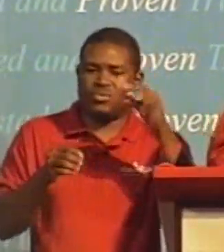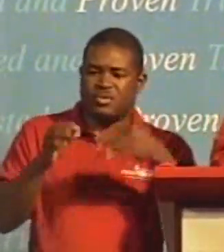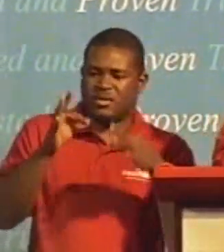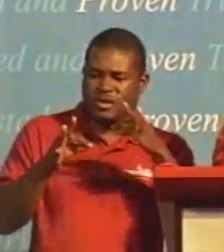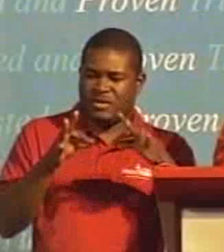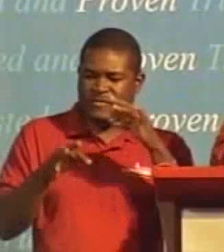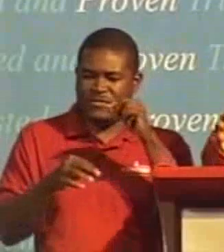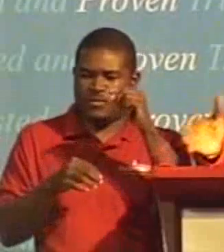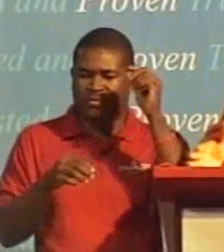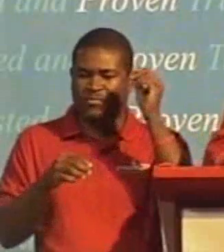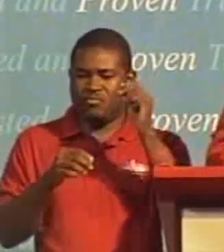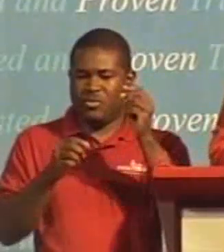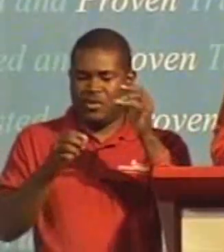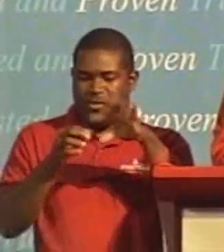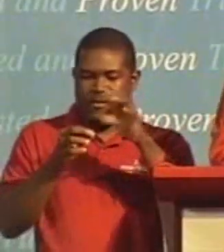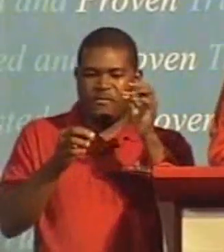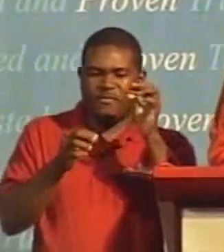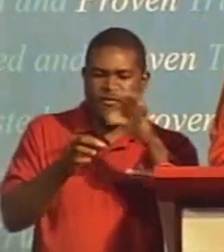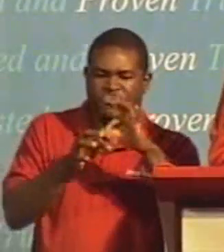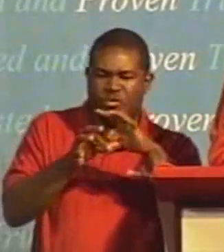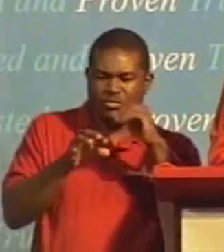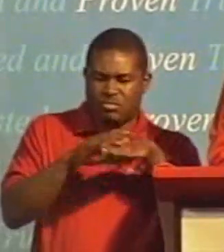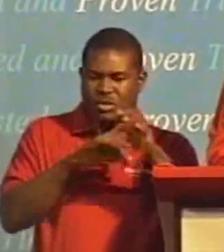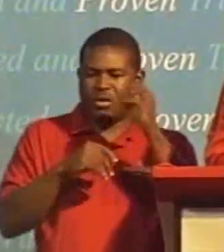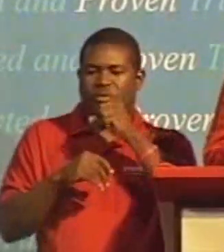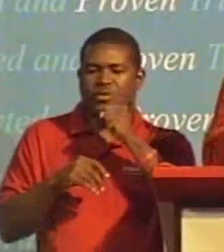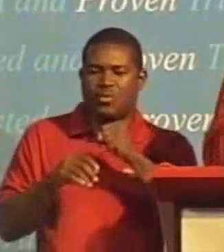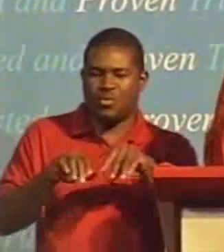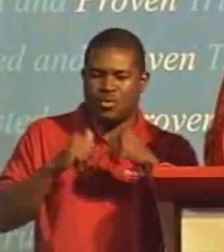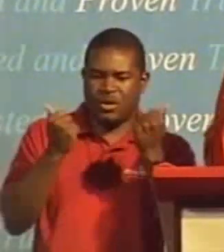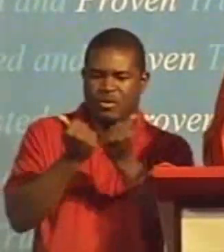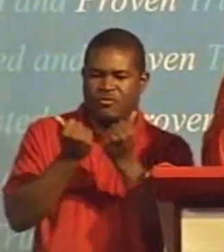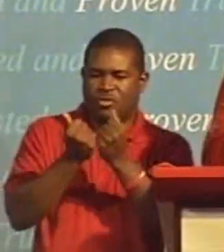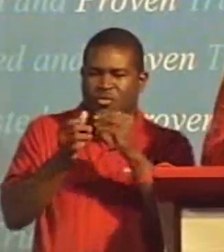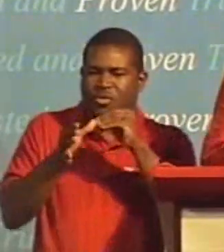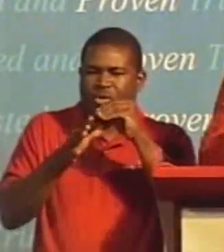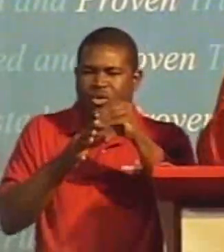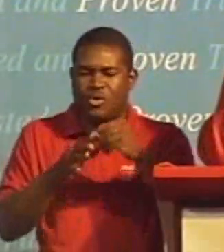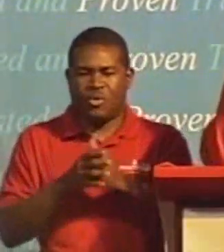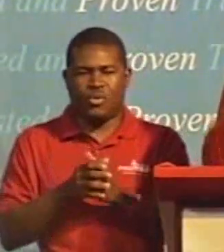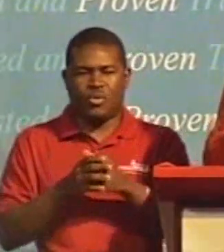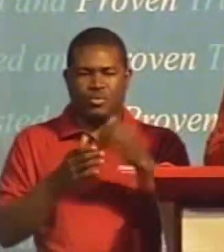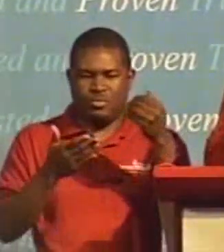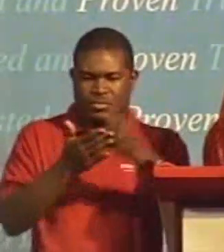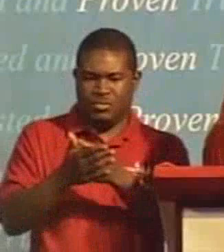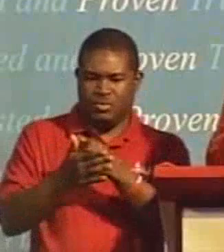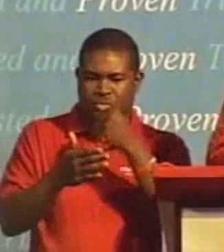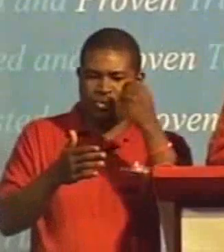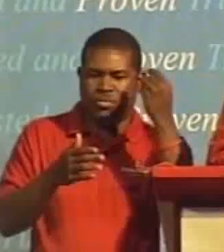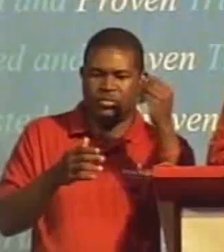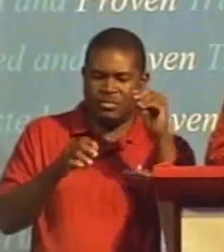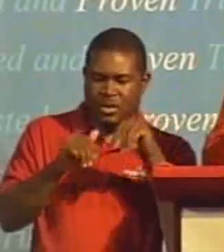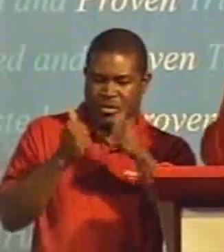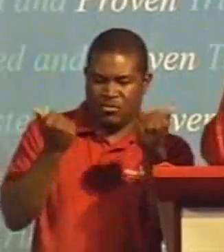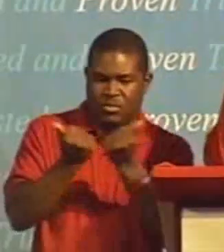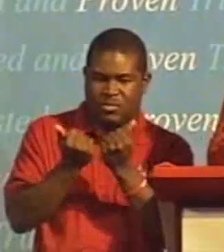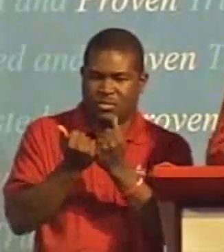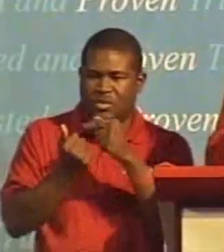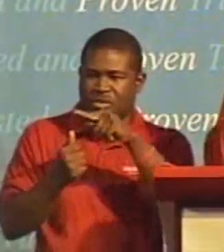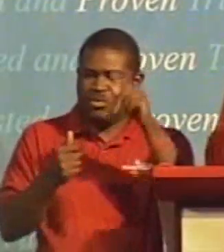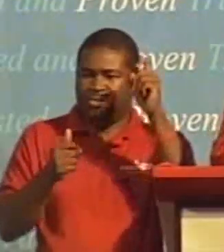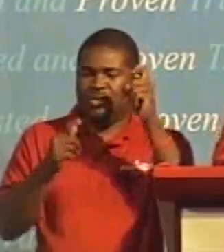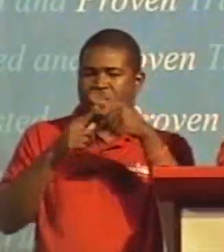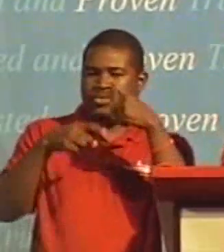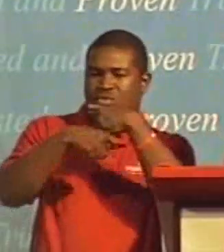constituency or in your new constituency. But if you've been living outside the constituency for 6 months or more, you must change